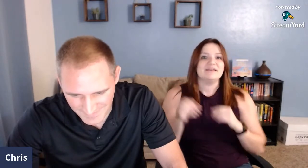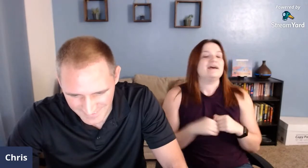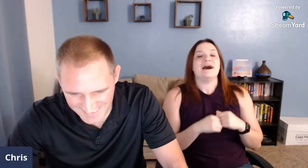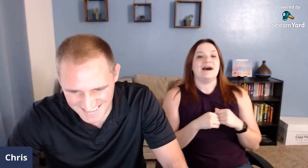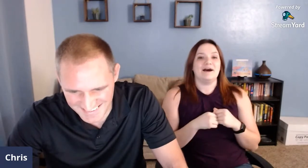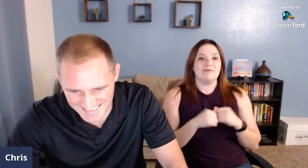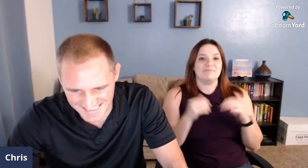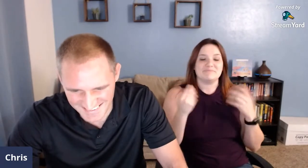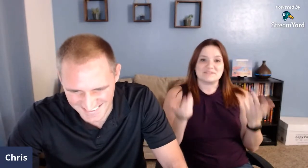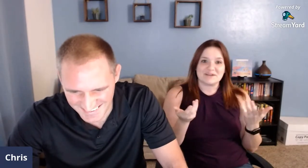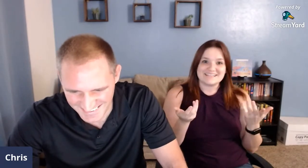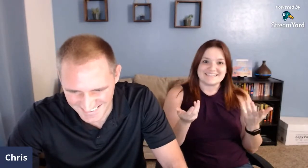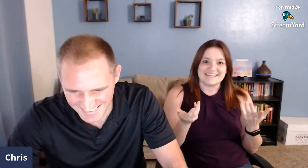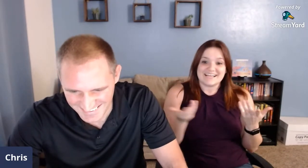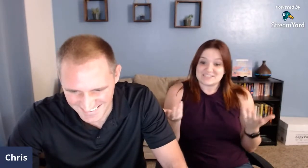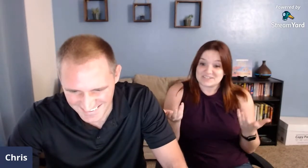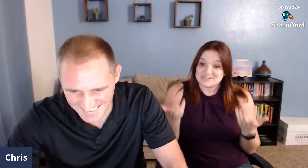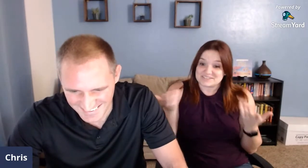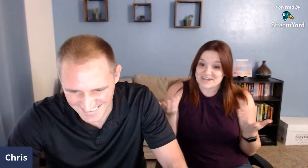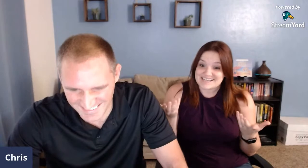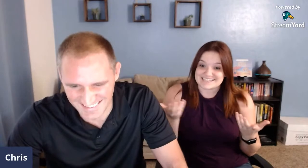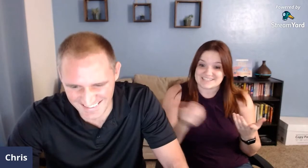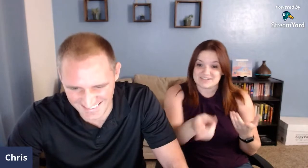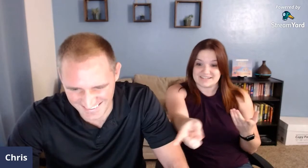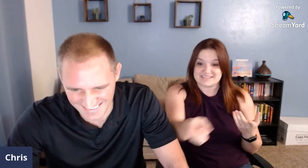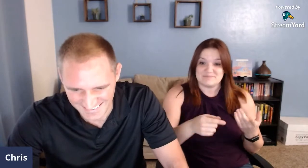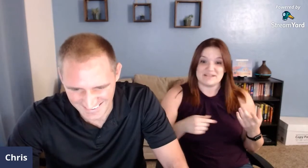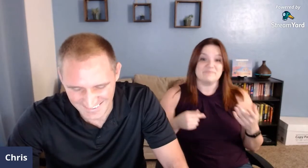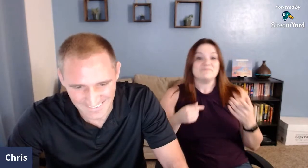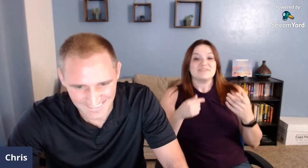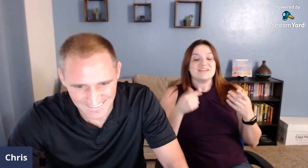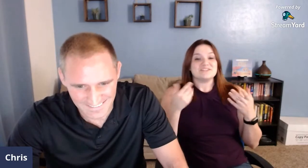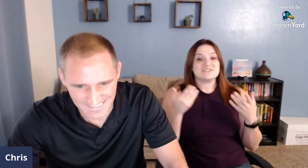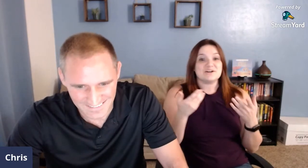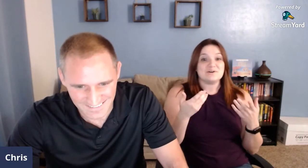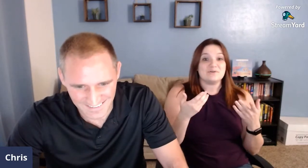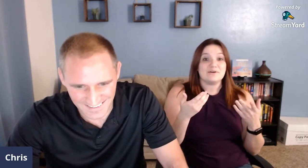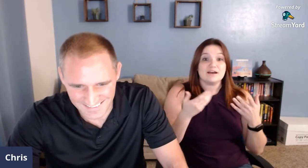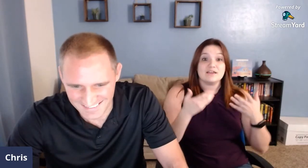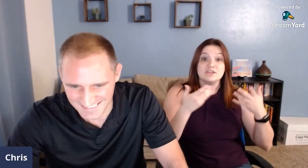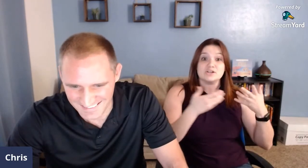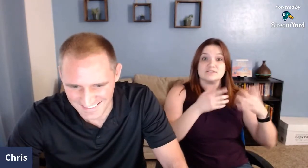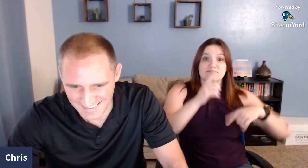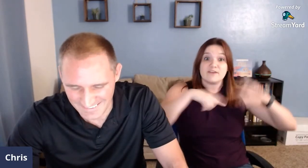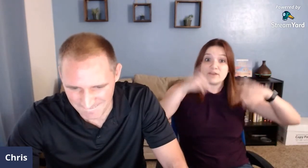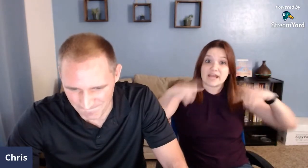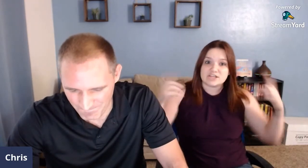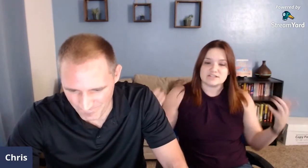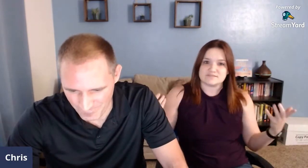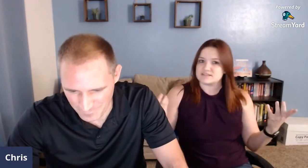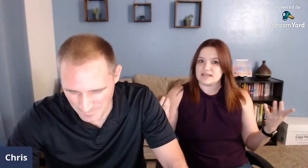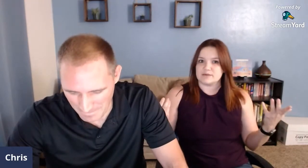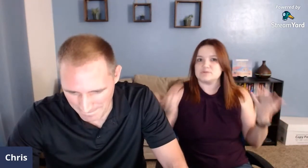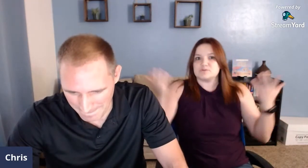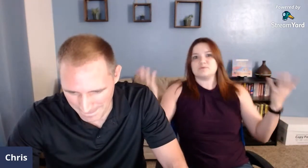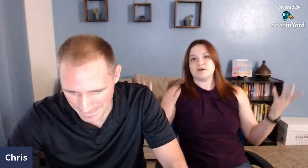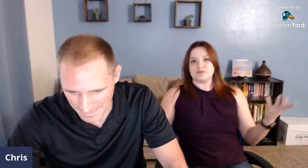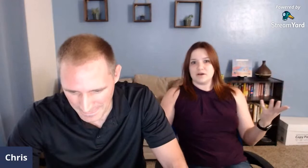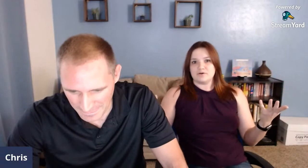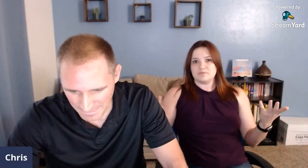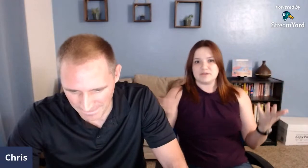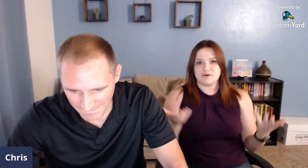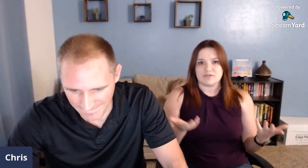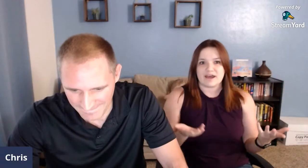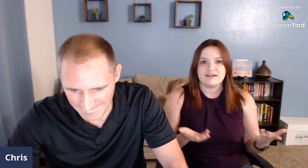right? It's crazy. It's true. It's crazy. You need to let somebody in. So there's variations of sign language, which